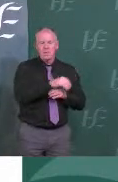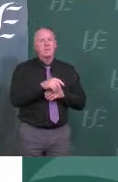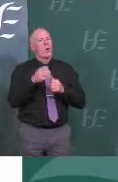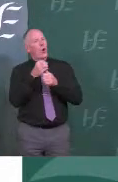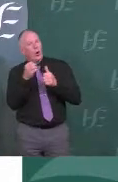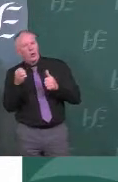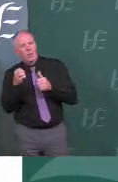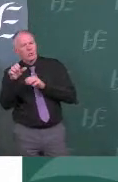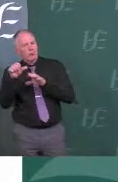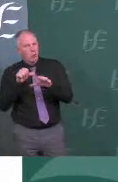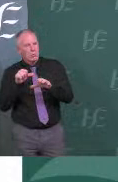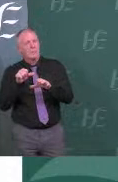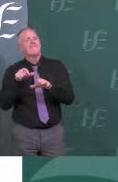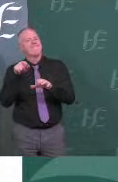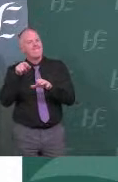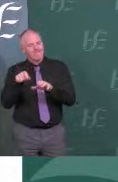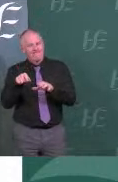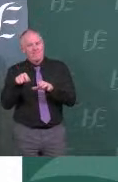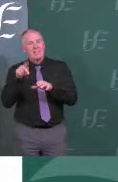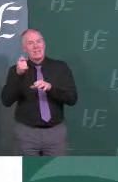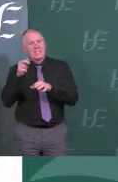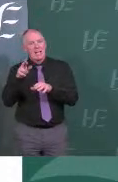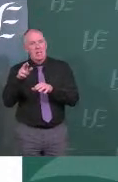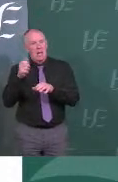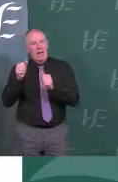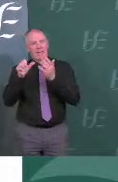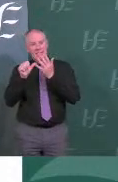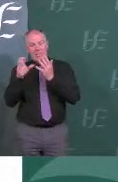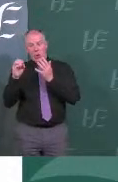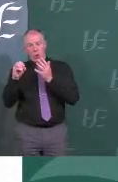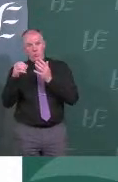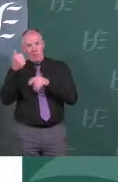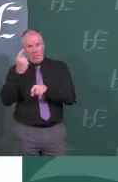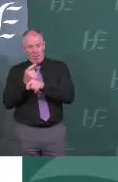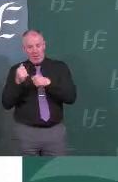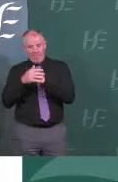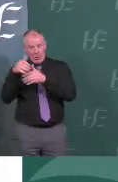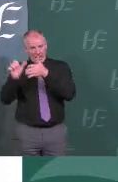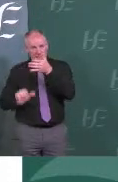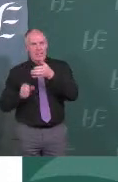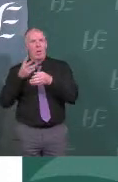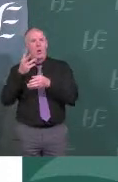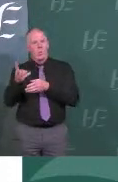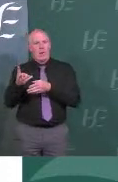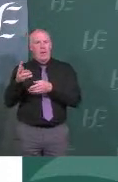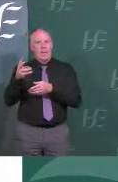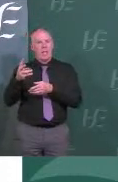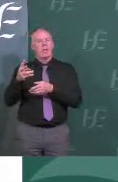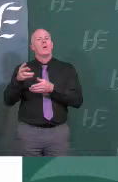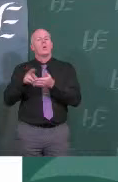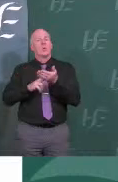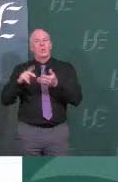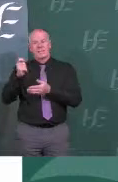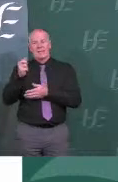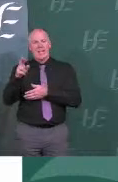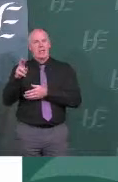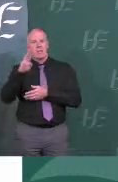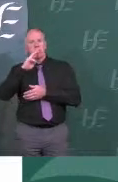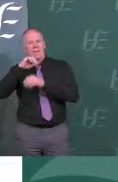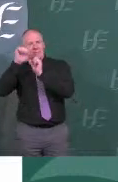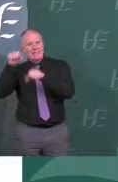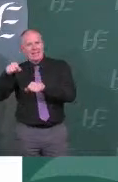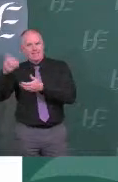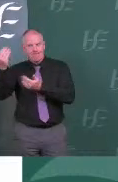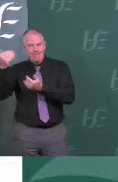procedures. And that now is going to, so there's about 600 procedures on that list, and we will be drawing down from that tender, working with the private system on